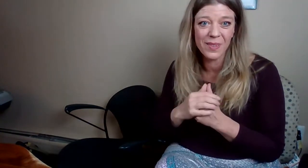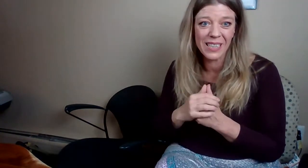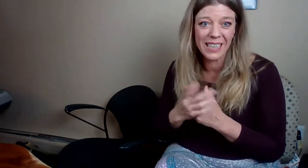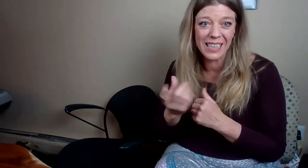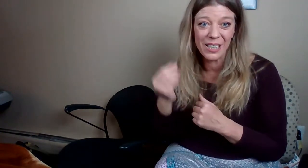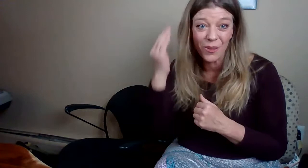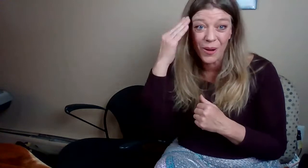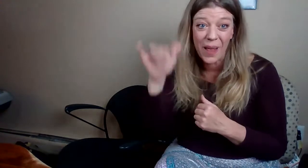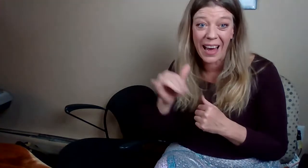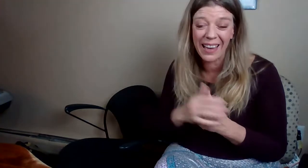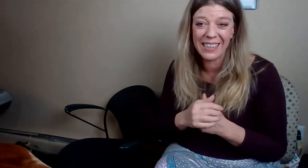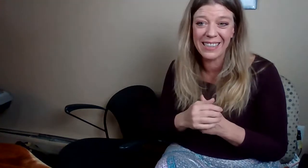Do you know that?